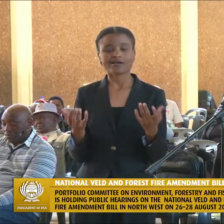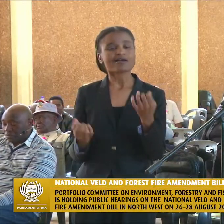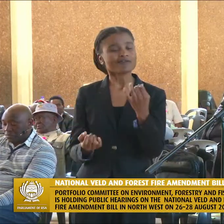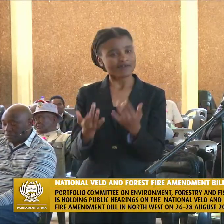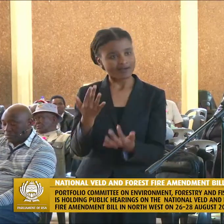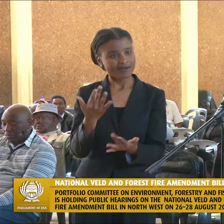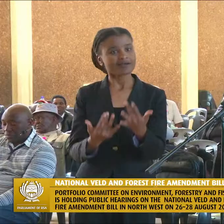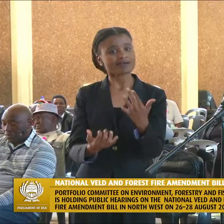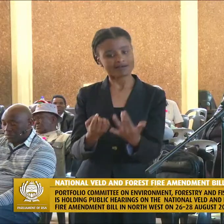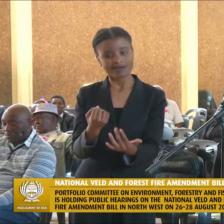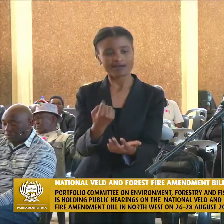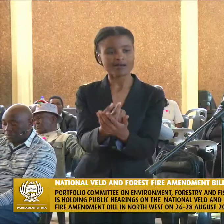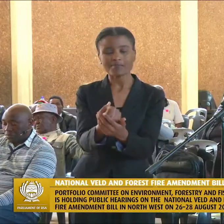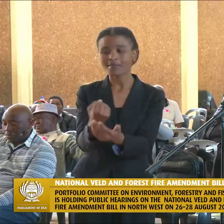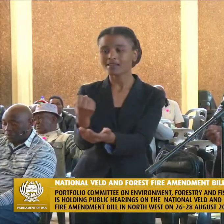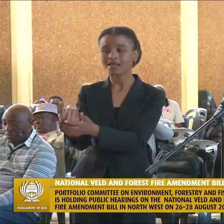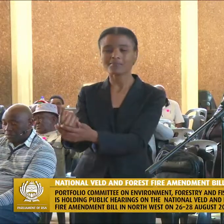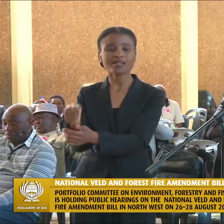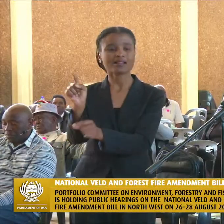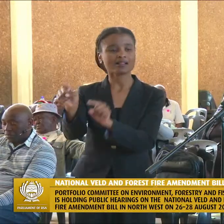the grazing land